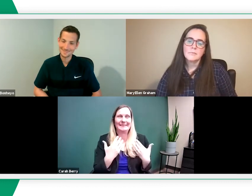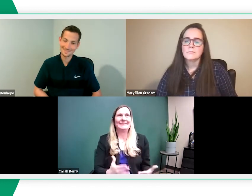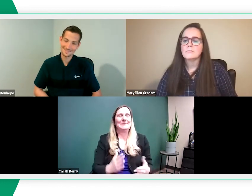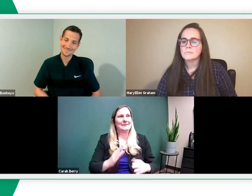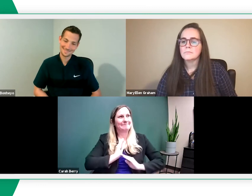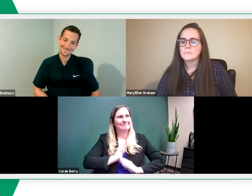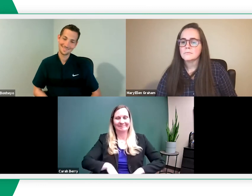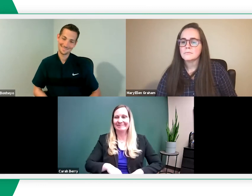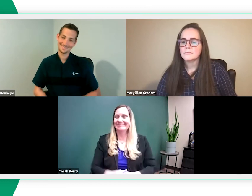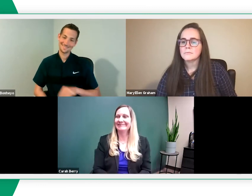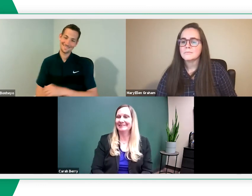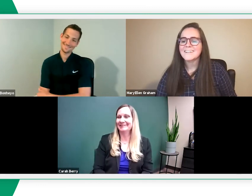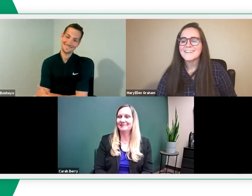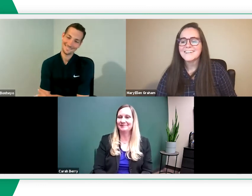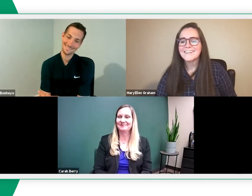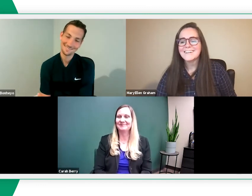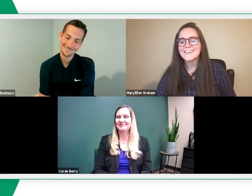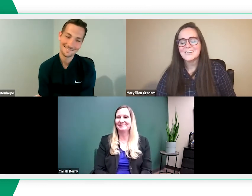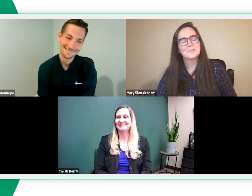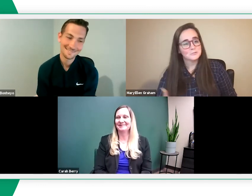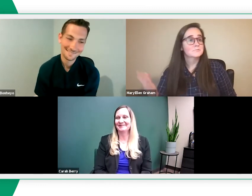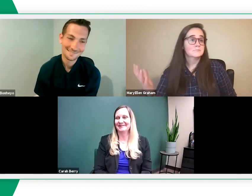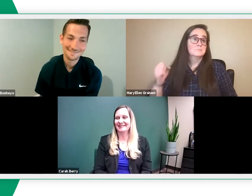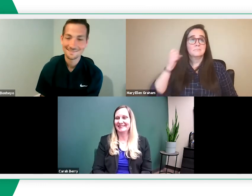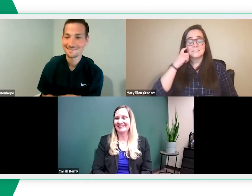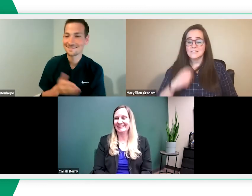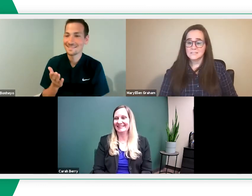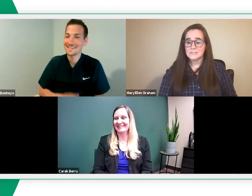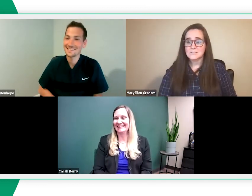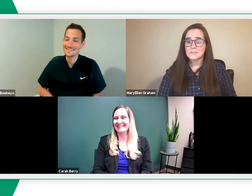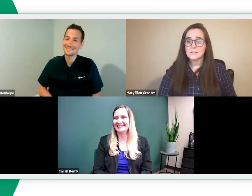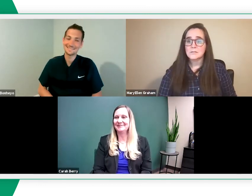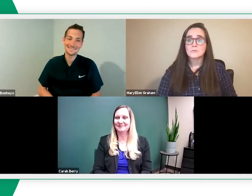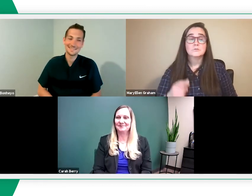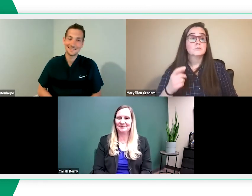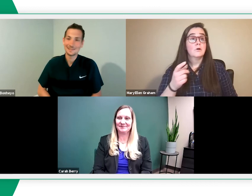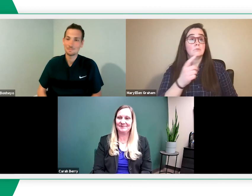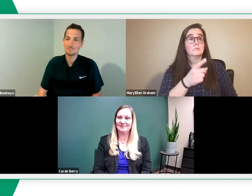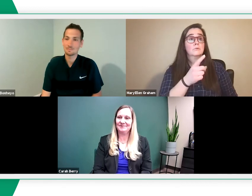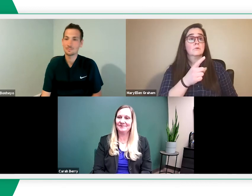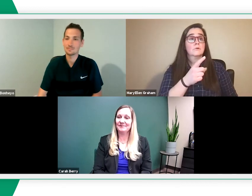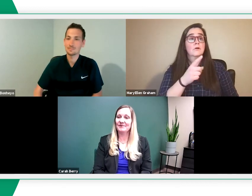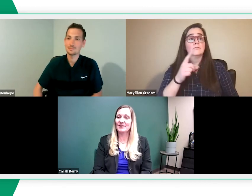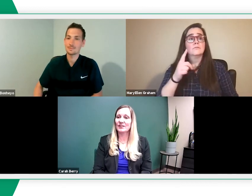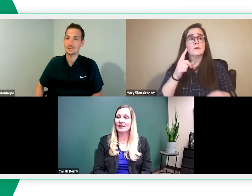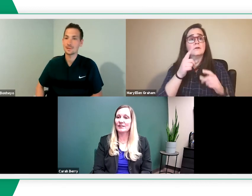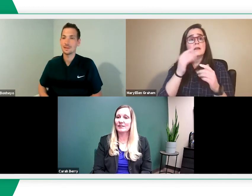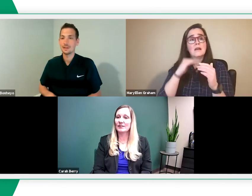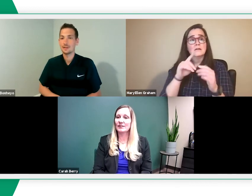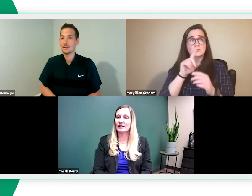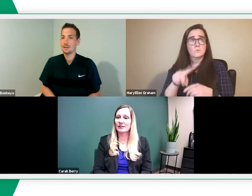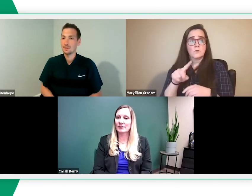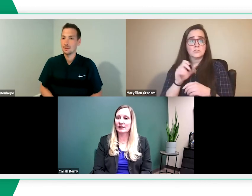when I found out my license would expire, I could. So it worked out perfectly. That makes sense. All right, so